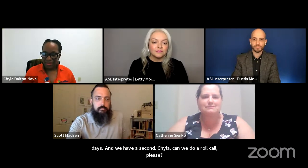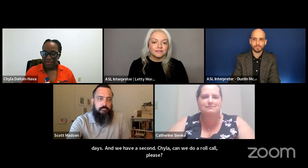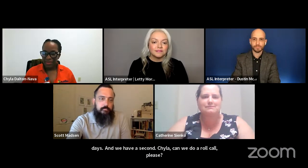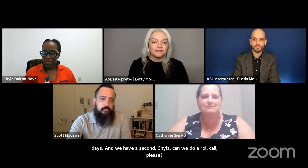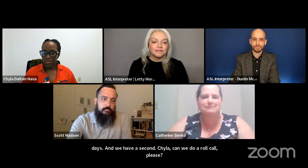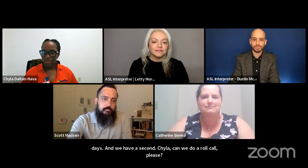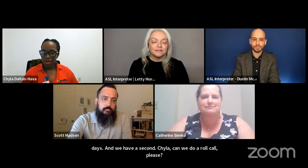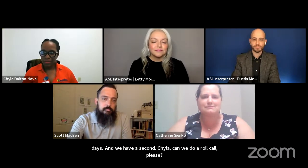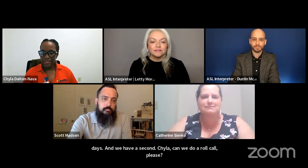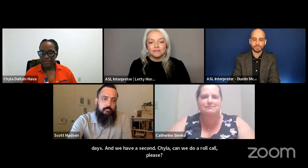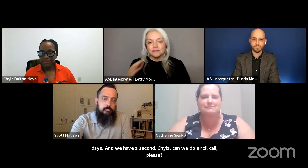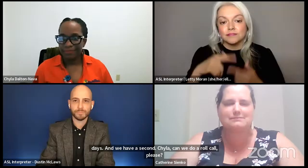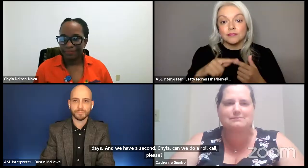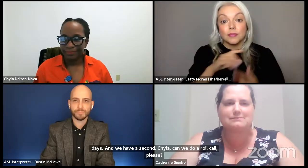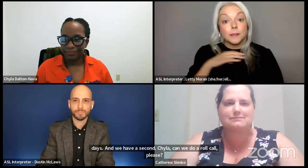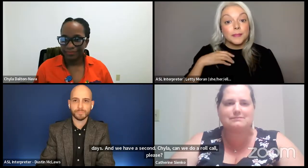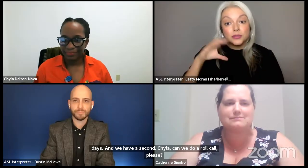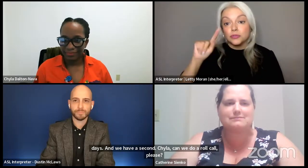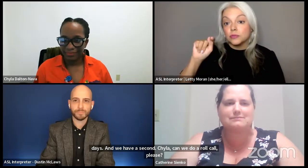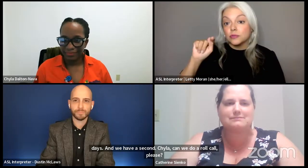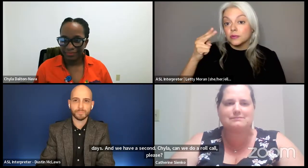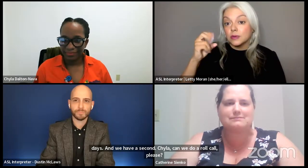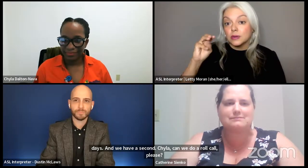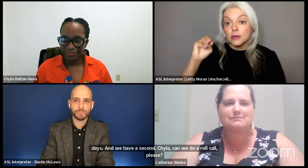Aye. Commissioner Thompson,